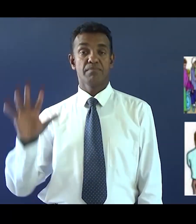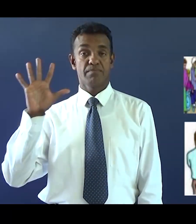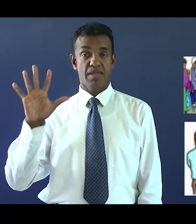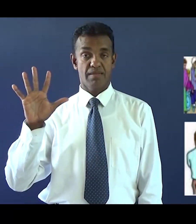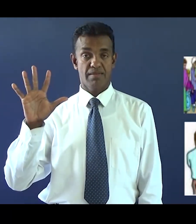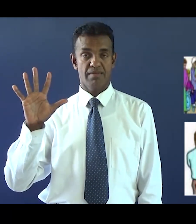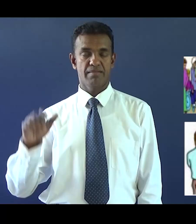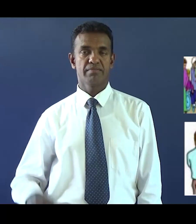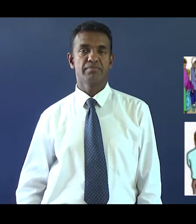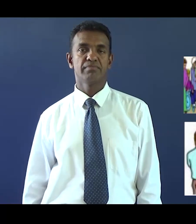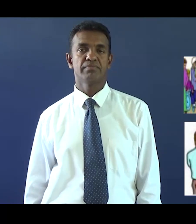Being equal.